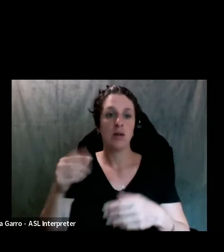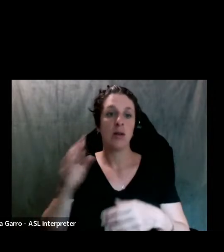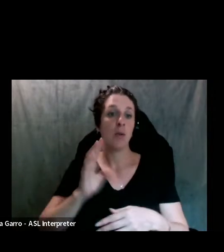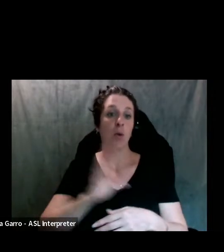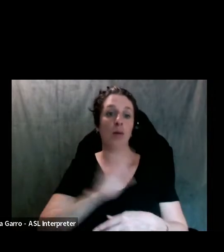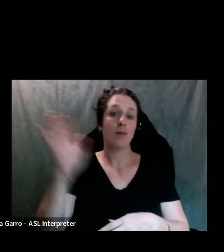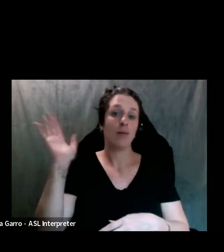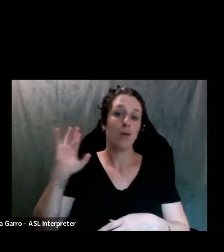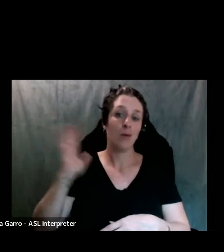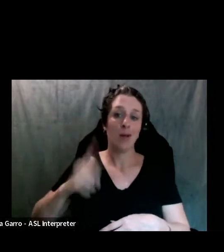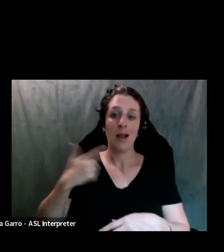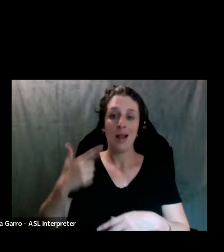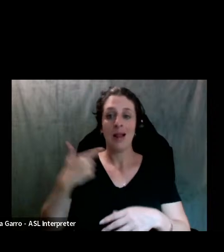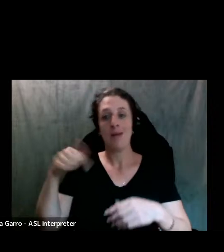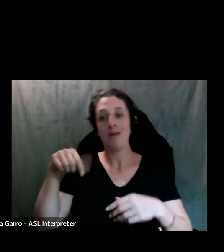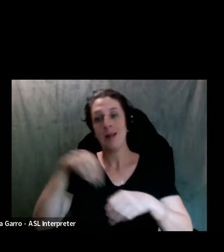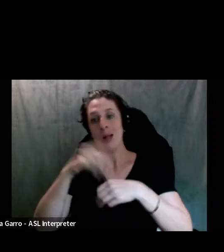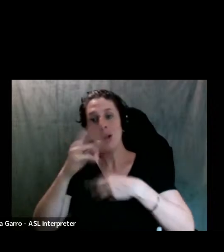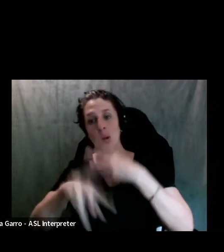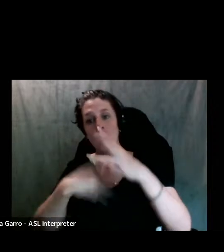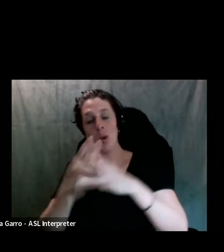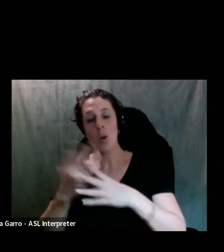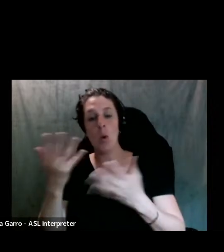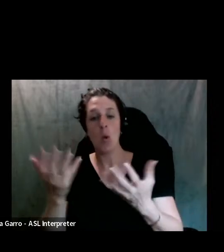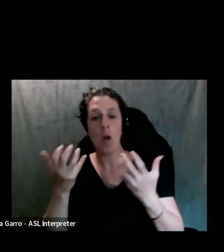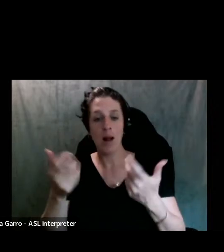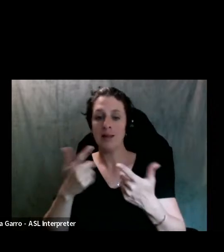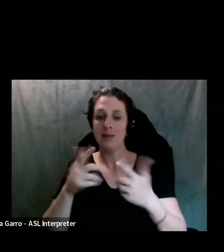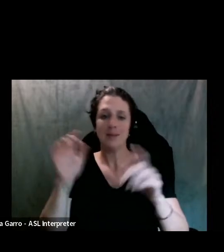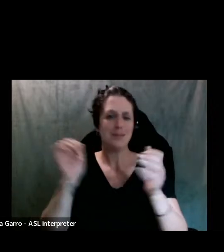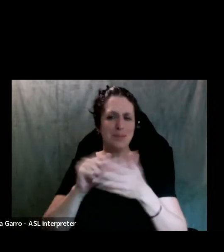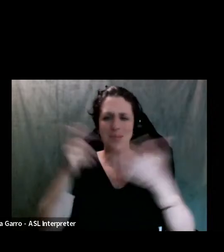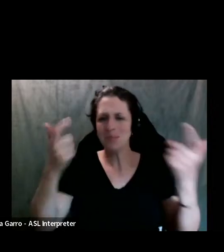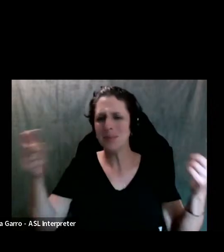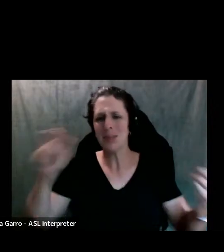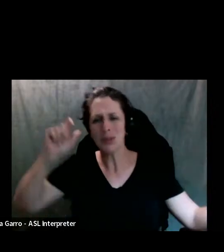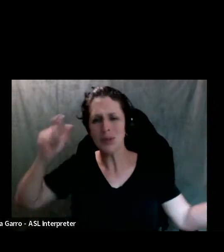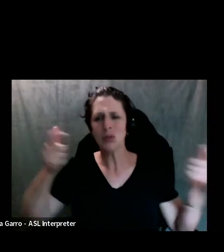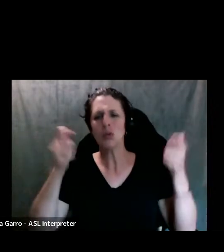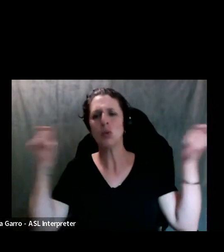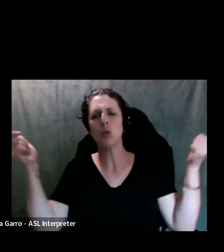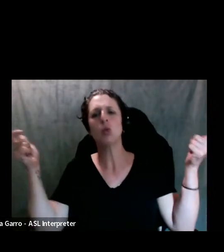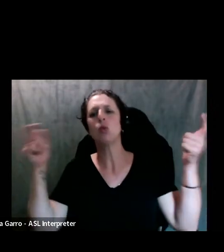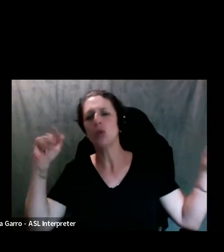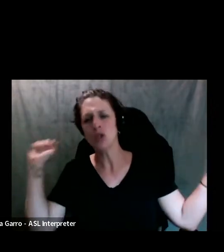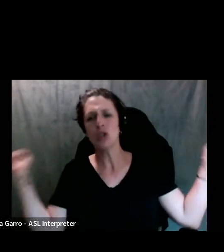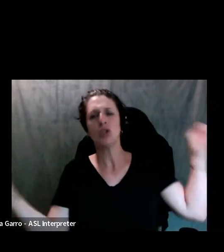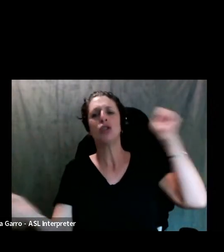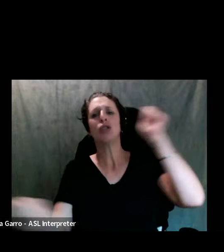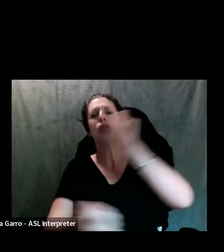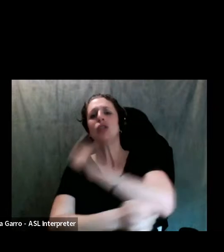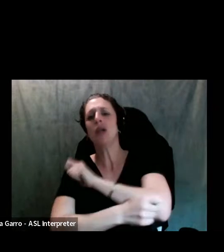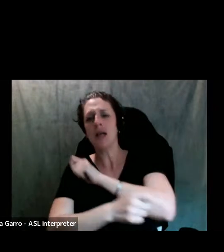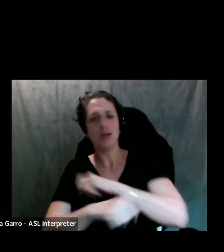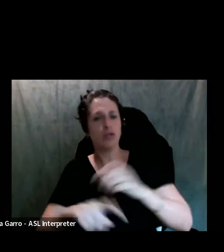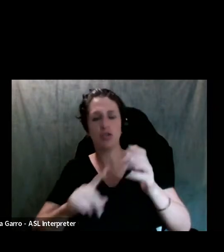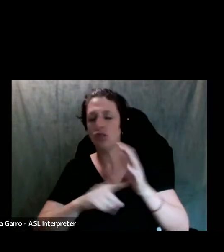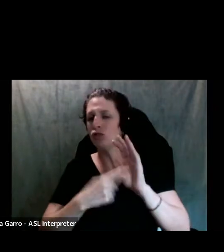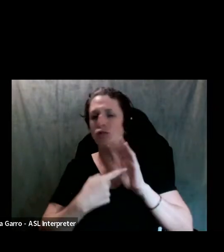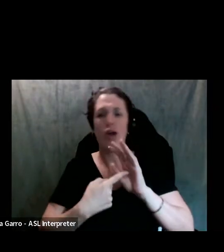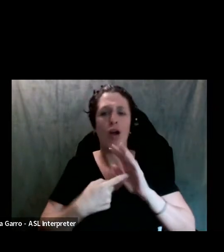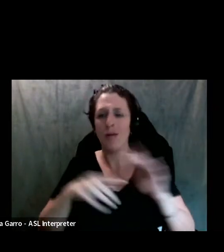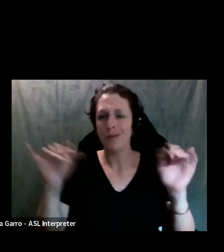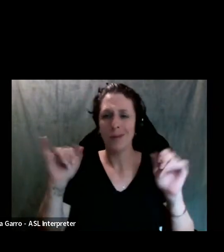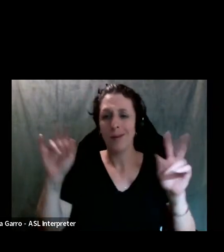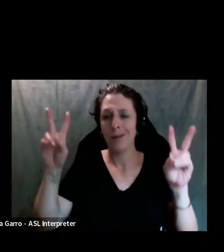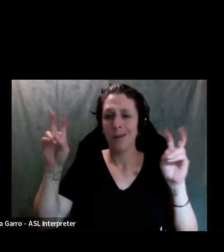we wanted this super big, humongous change, like we were gonna just, start the revolution.